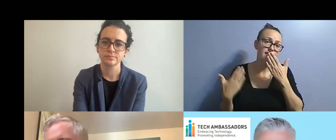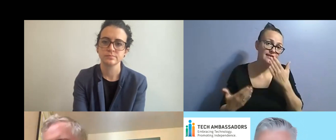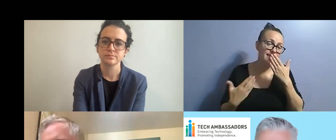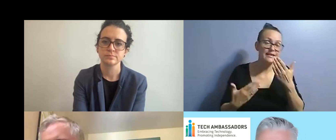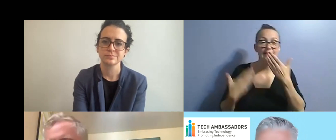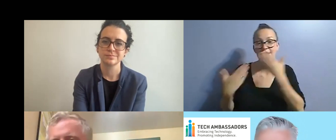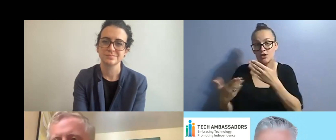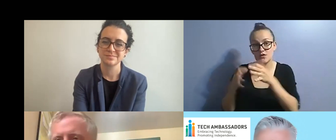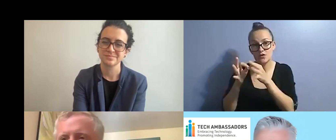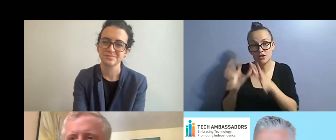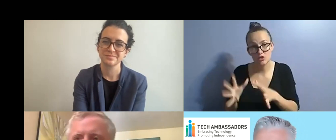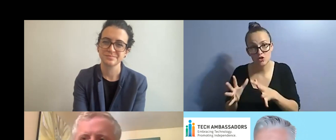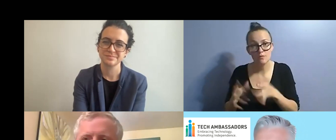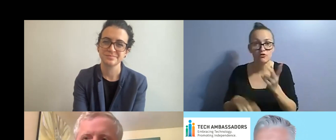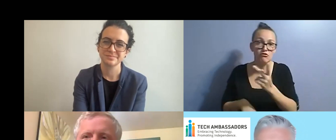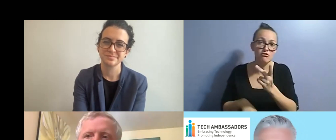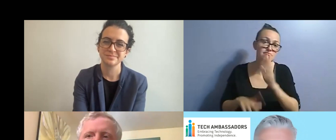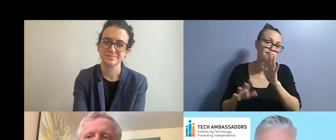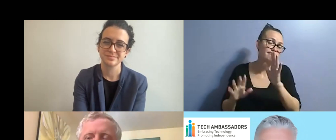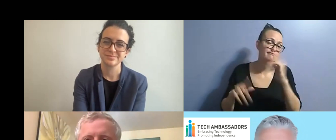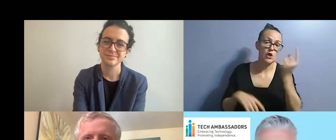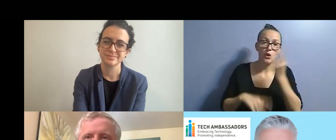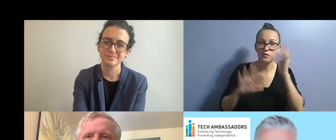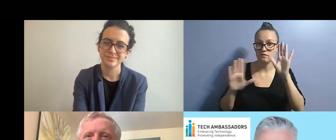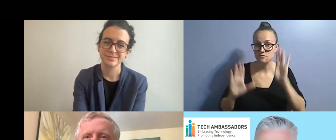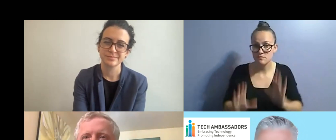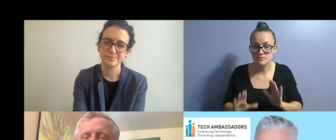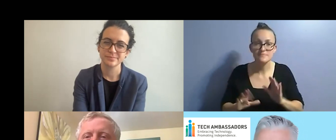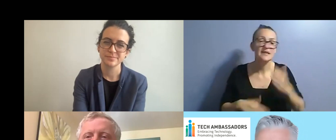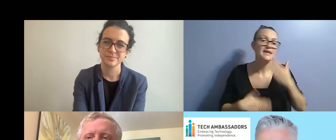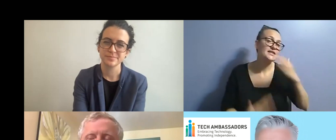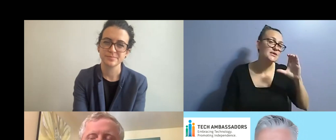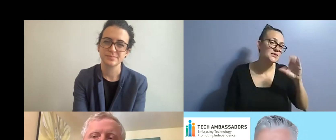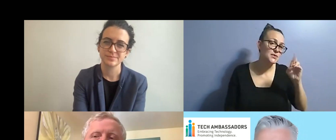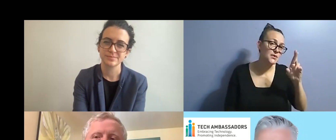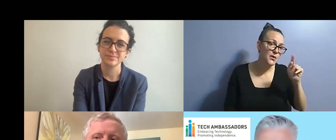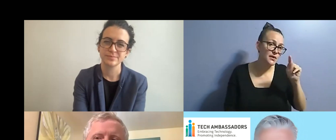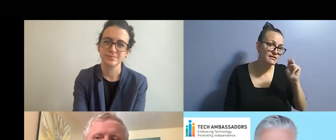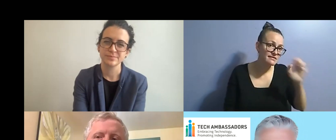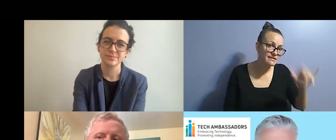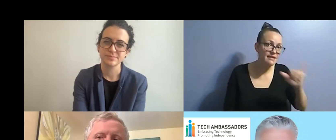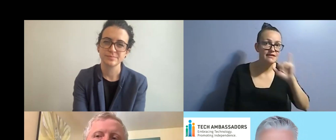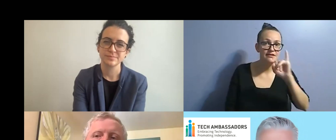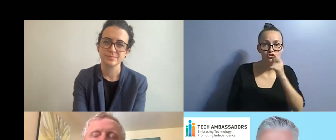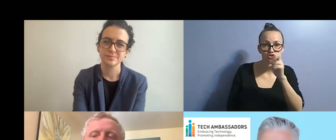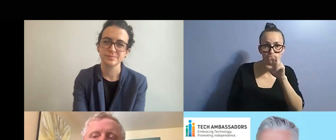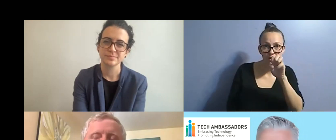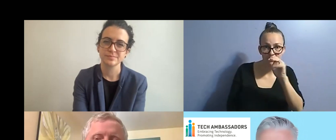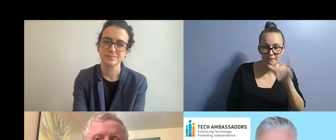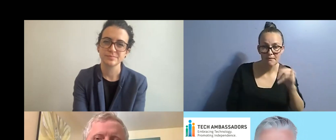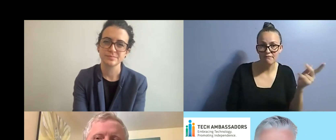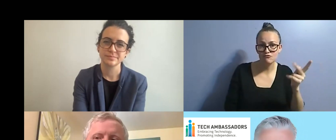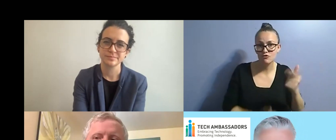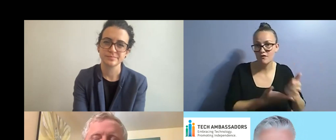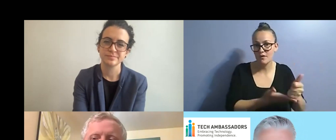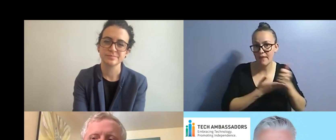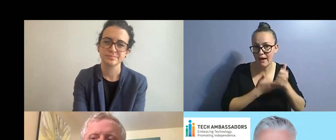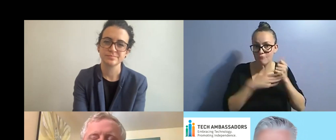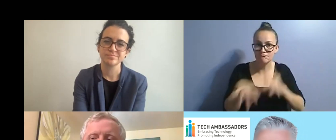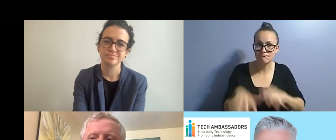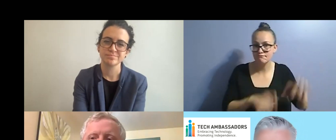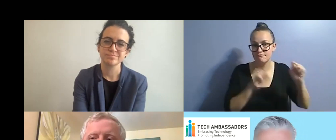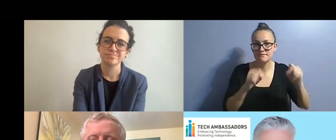ASL interpreters. You always do such a great job. Thanks to Courtney and Jeremy, who are helping us put on these events. And big, giant thank